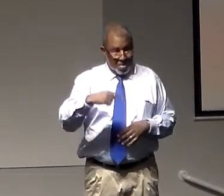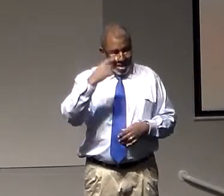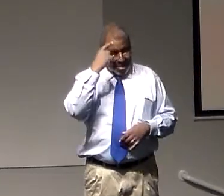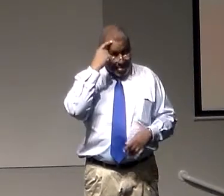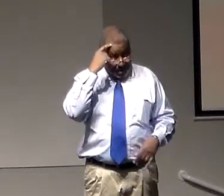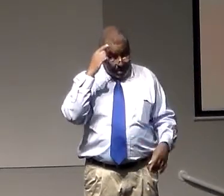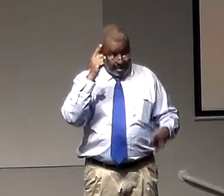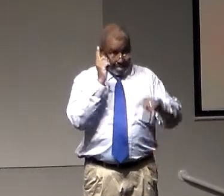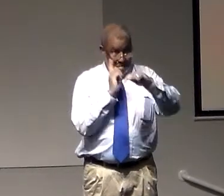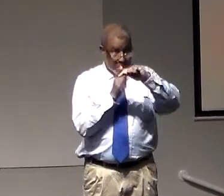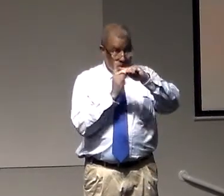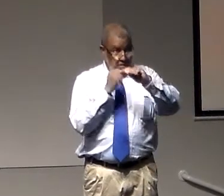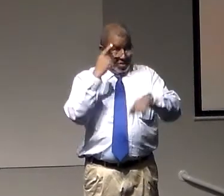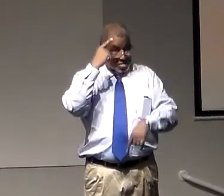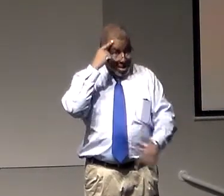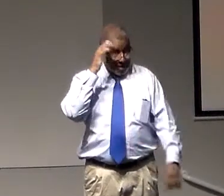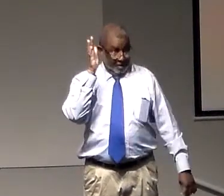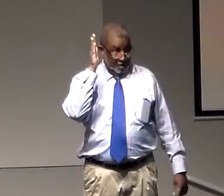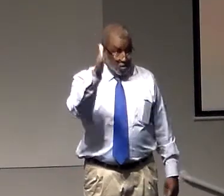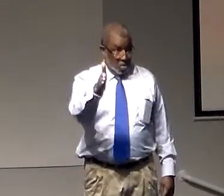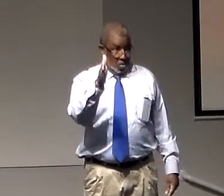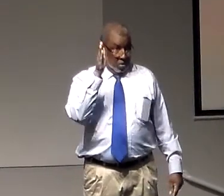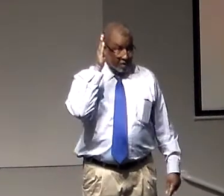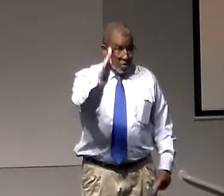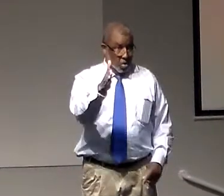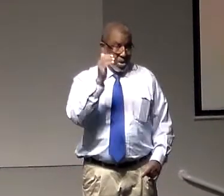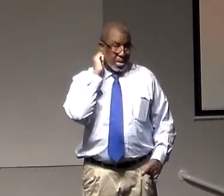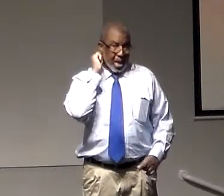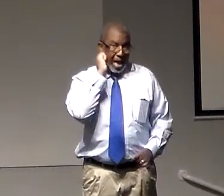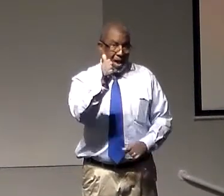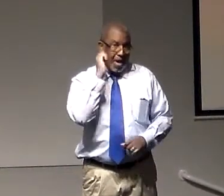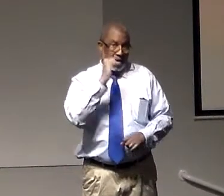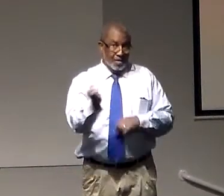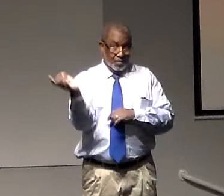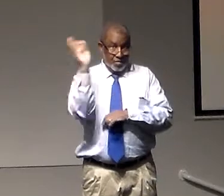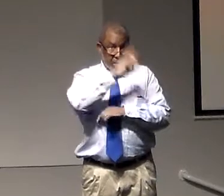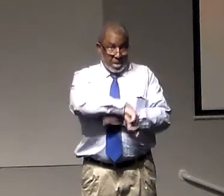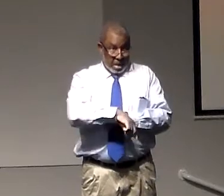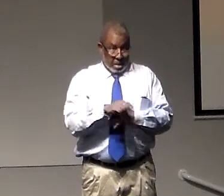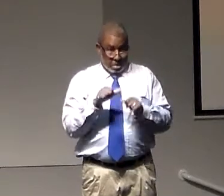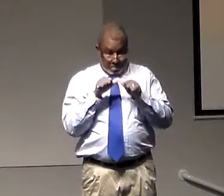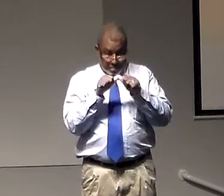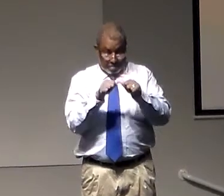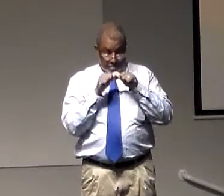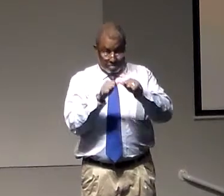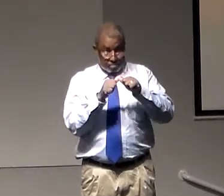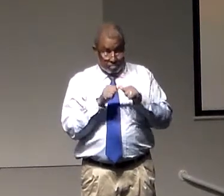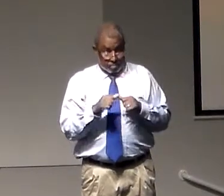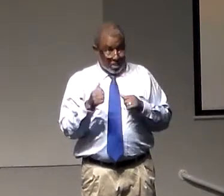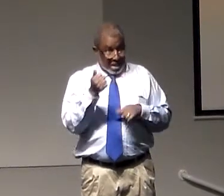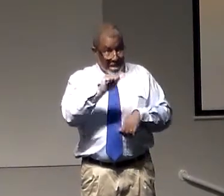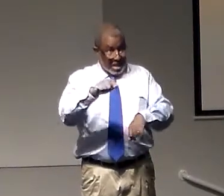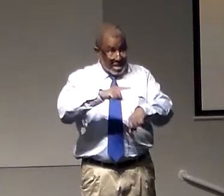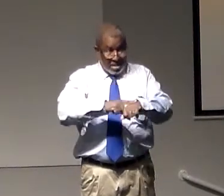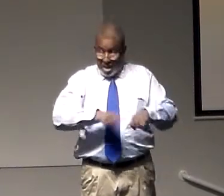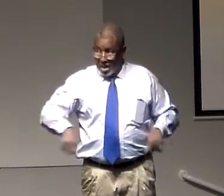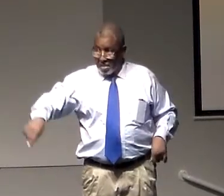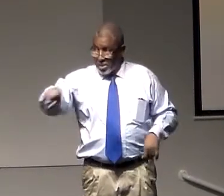to church. Think positive. Think in the future. Think more of our everyday life.